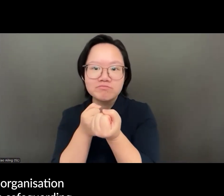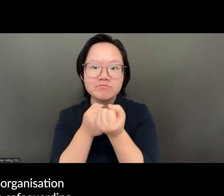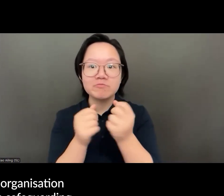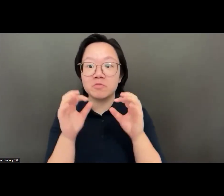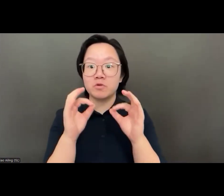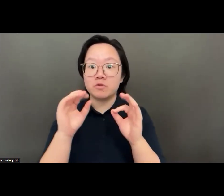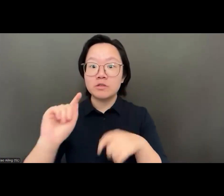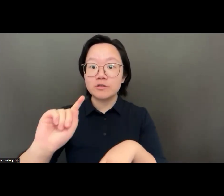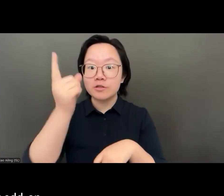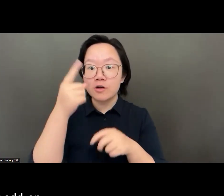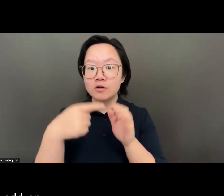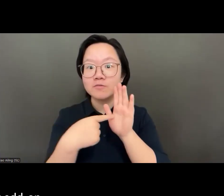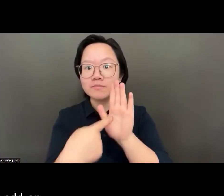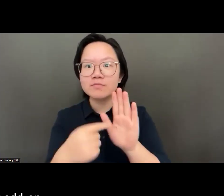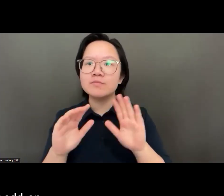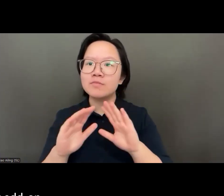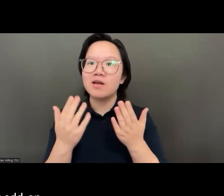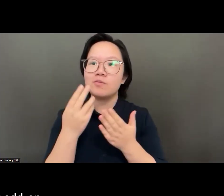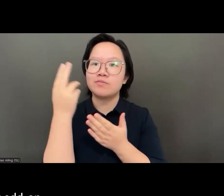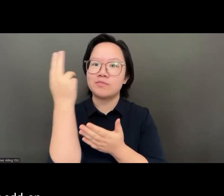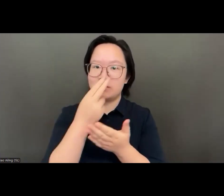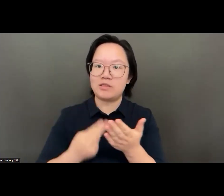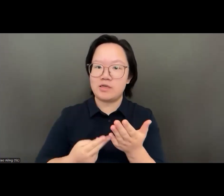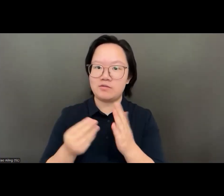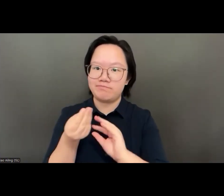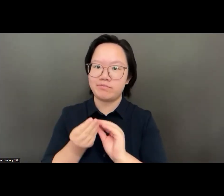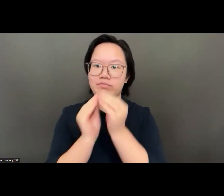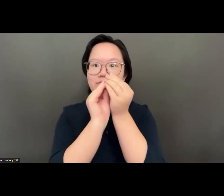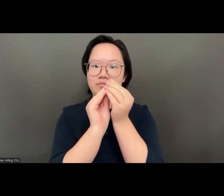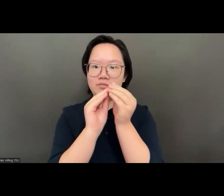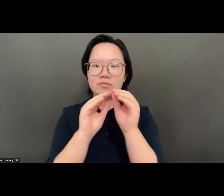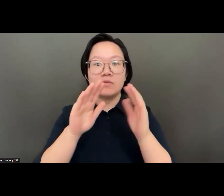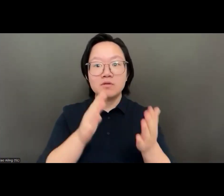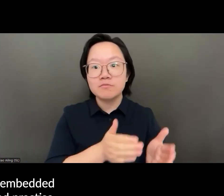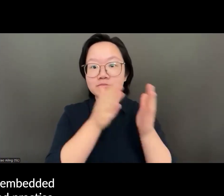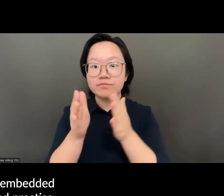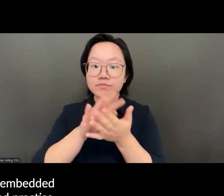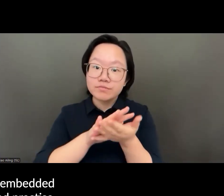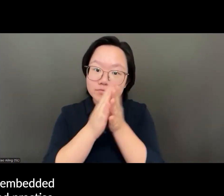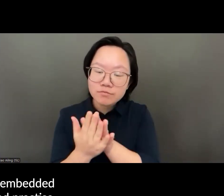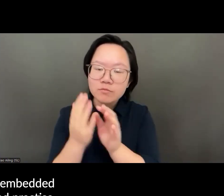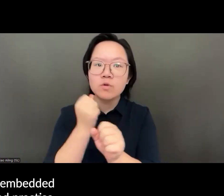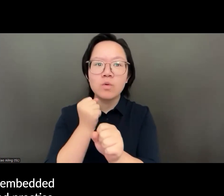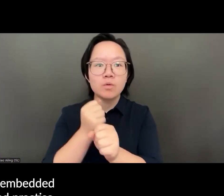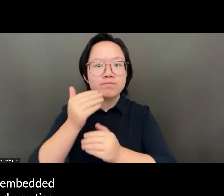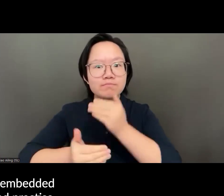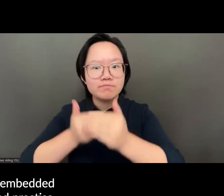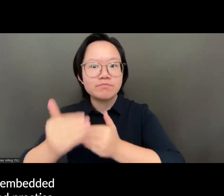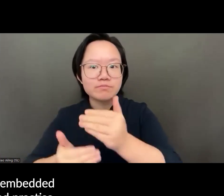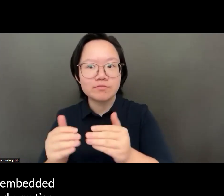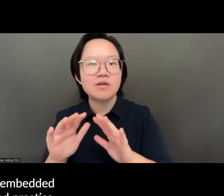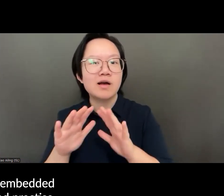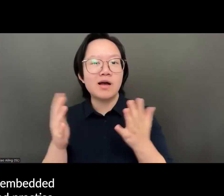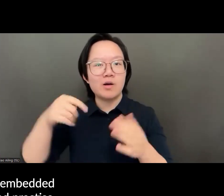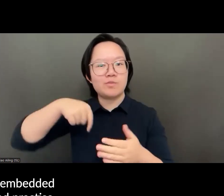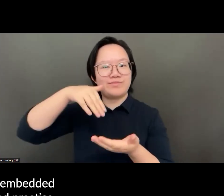where inclusive safeguarding is not just an add-on; it's an embedded. It's actually embedded in culture